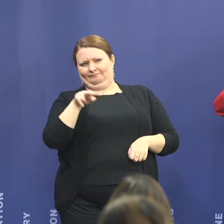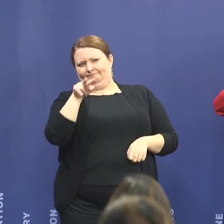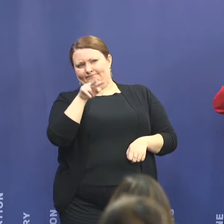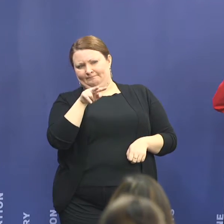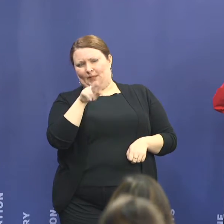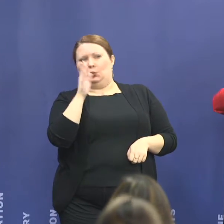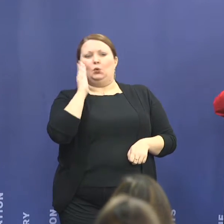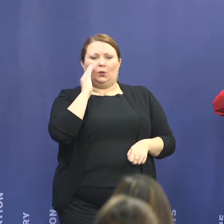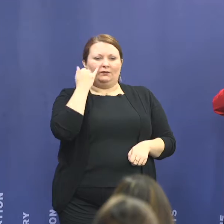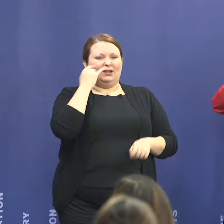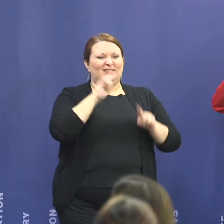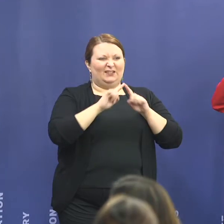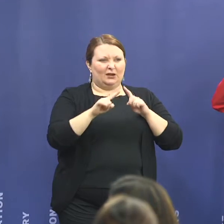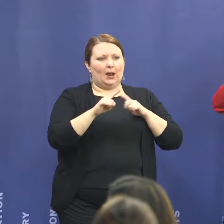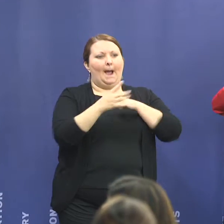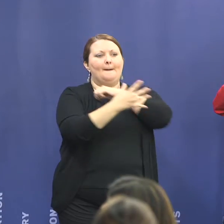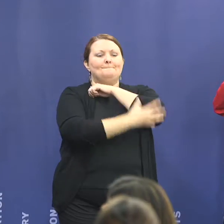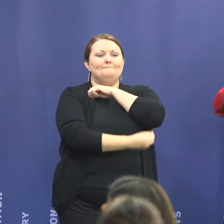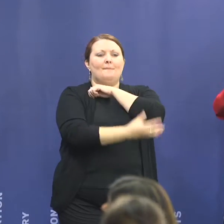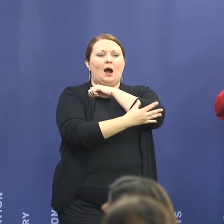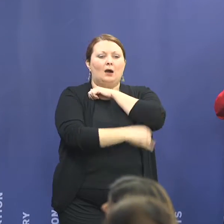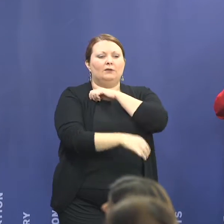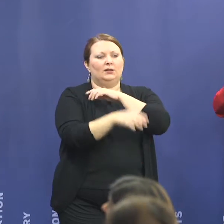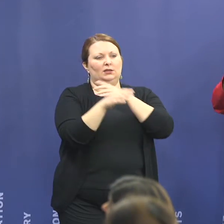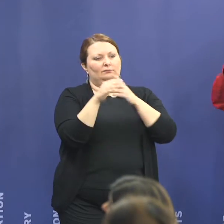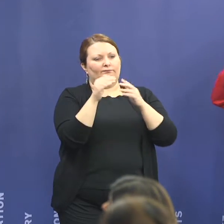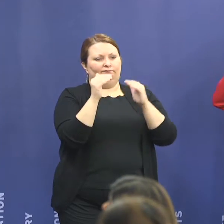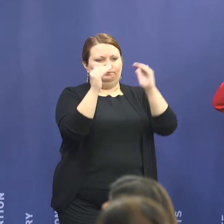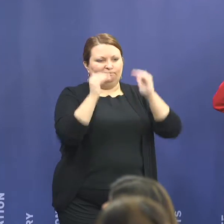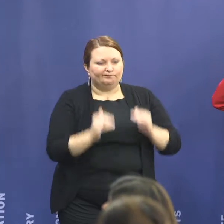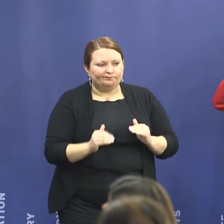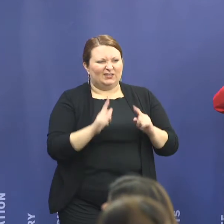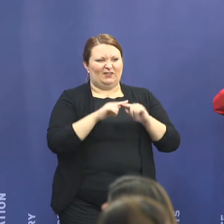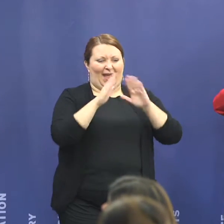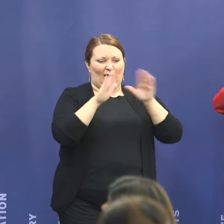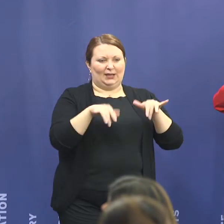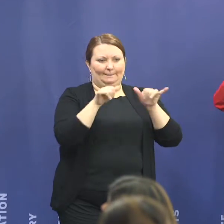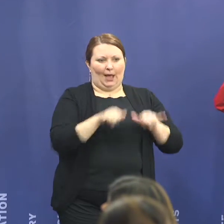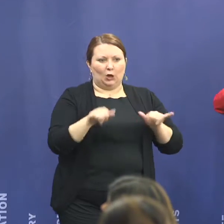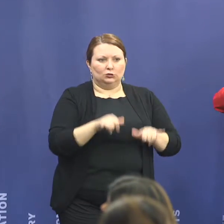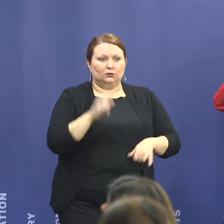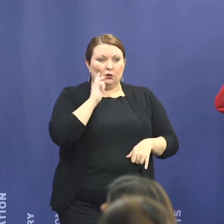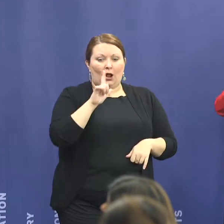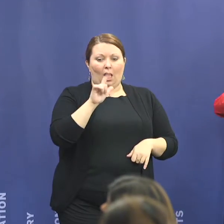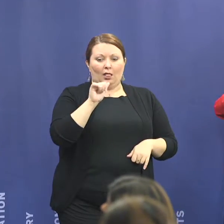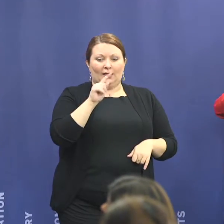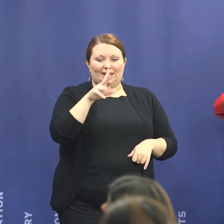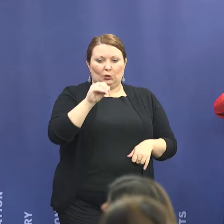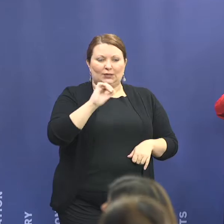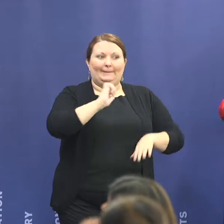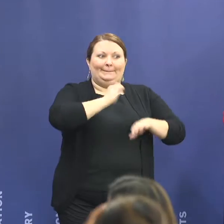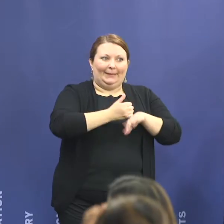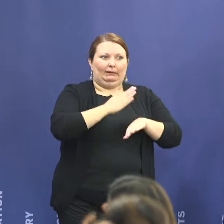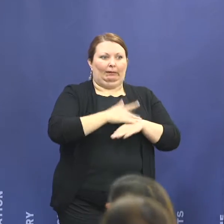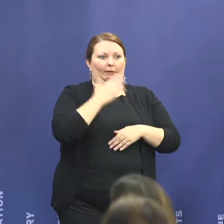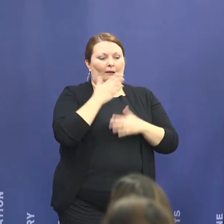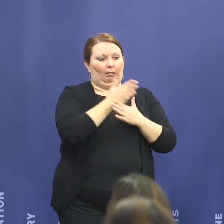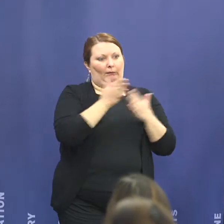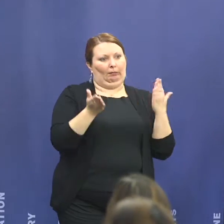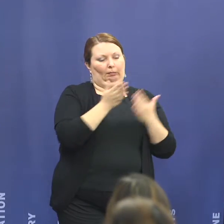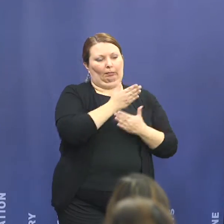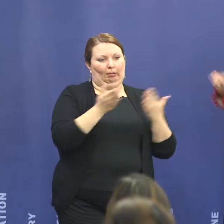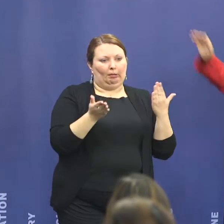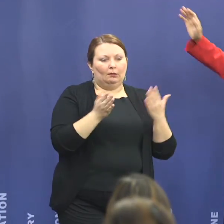there's different poverty rates, different housing patterns for Latinos according to the color line. So what